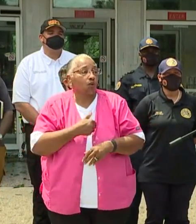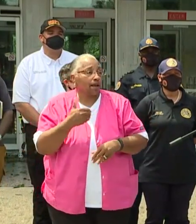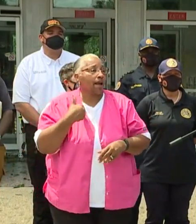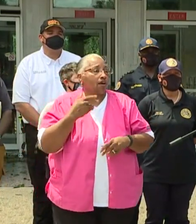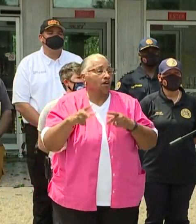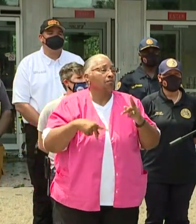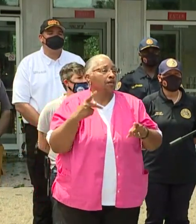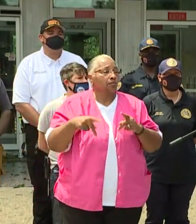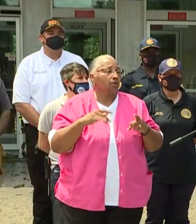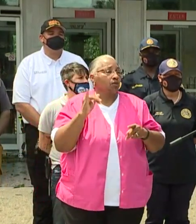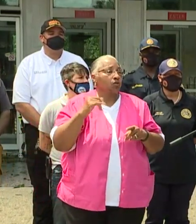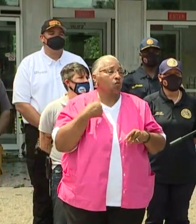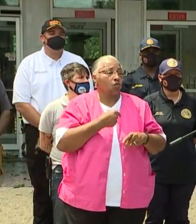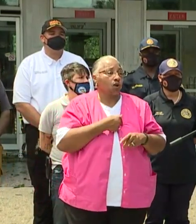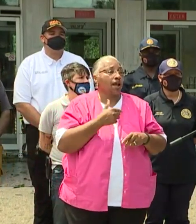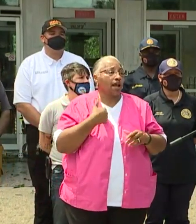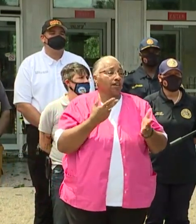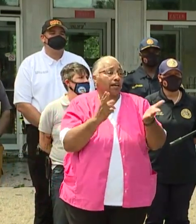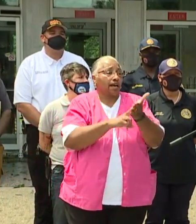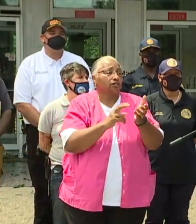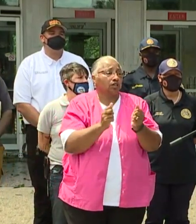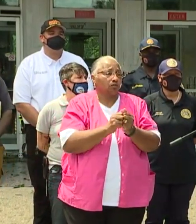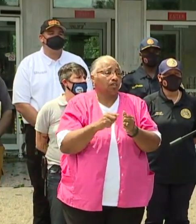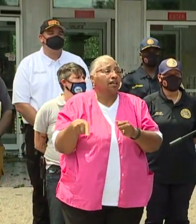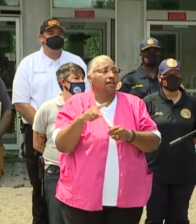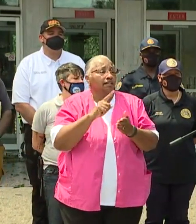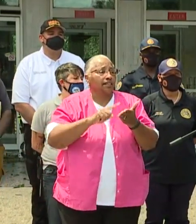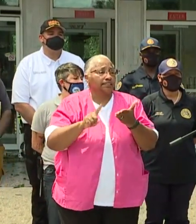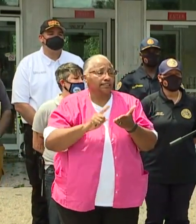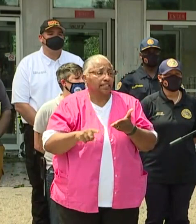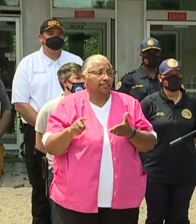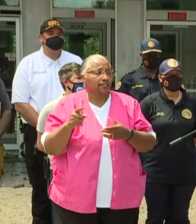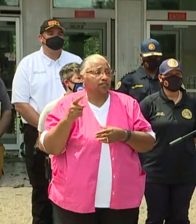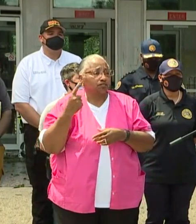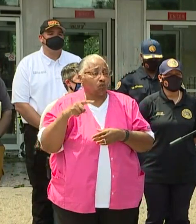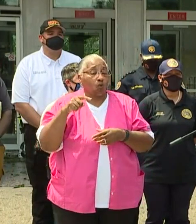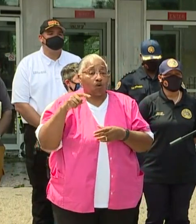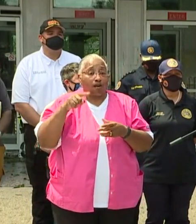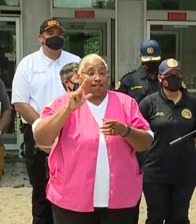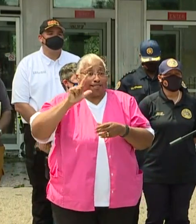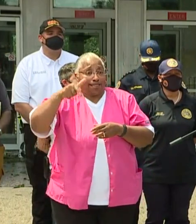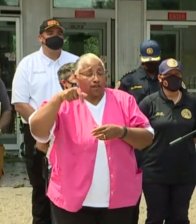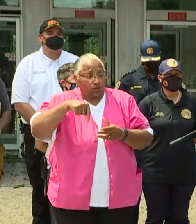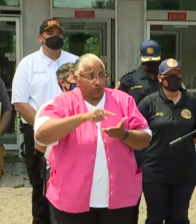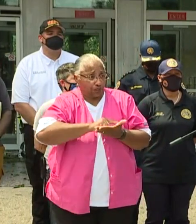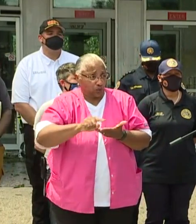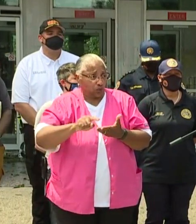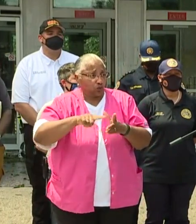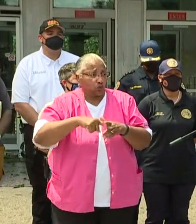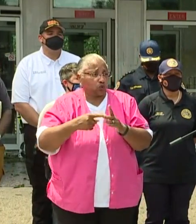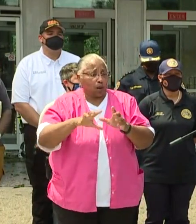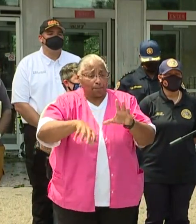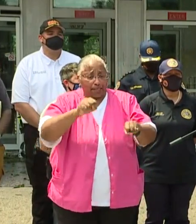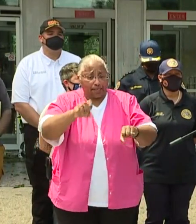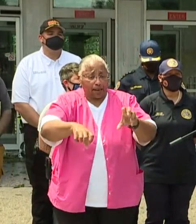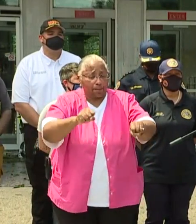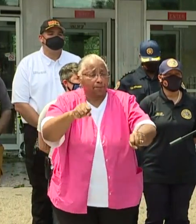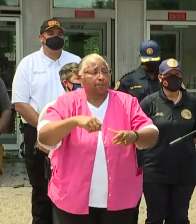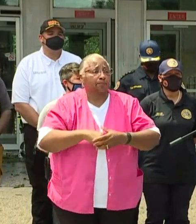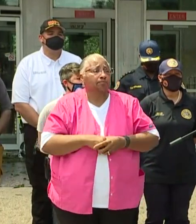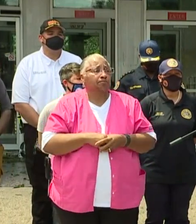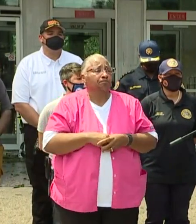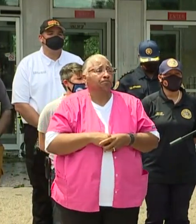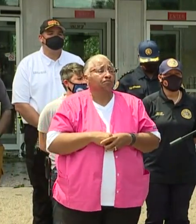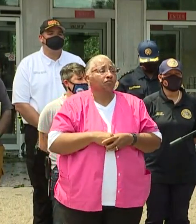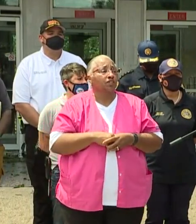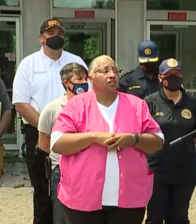are assessing for eventual mobilization later this week. But again, we are assessing all of our operations at this moment.